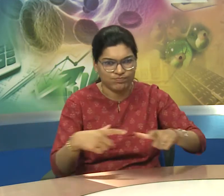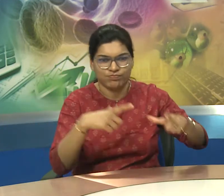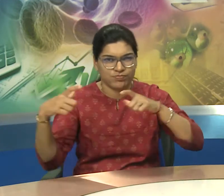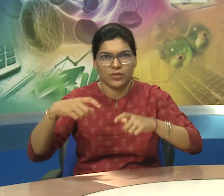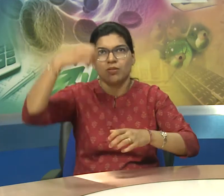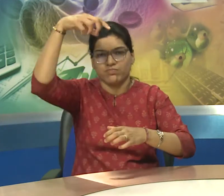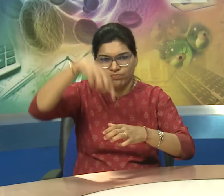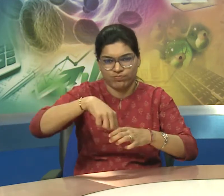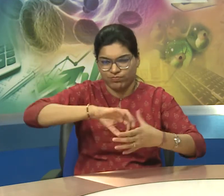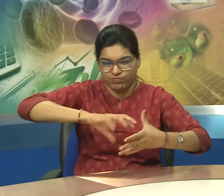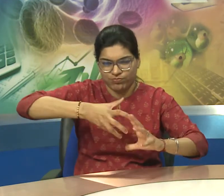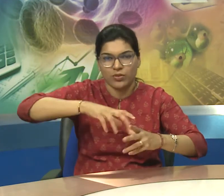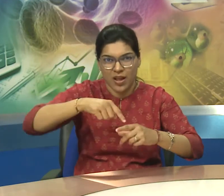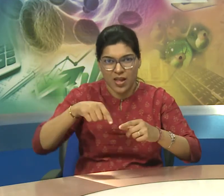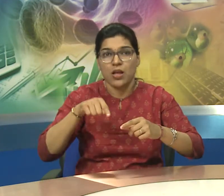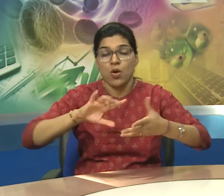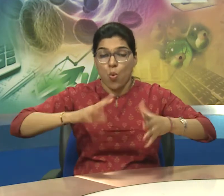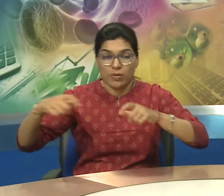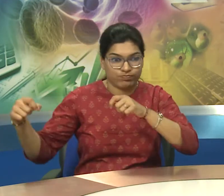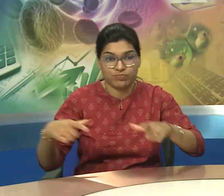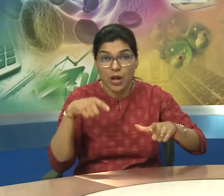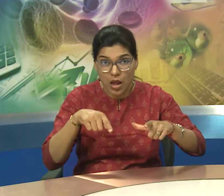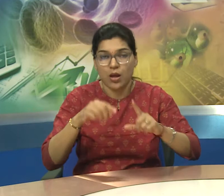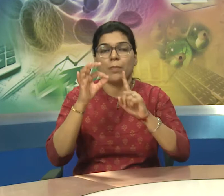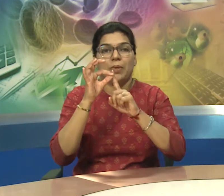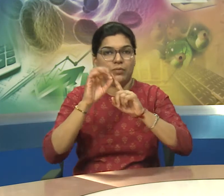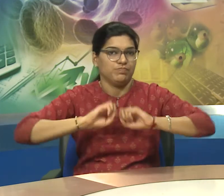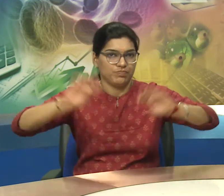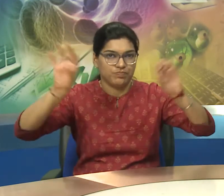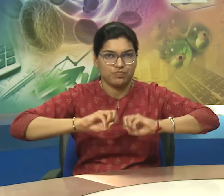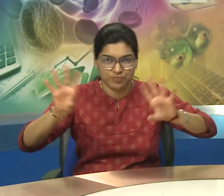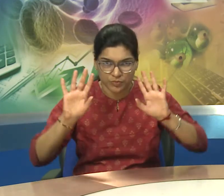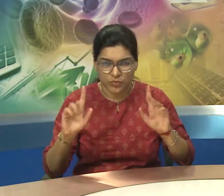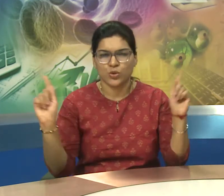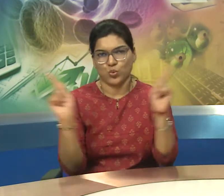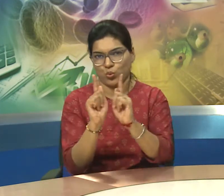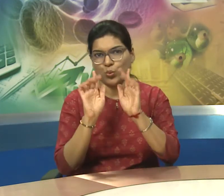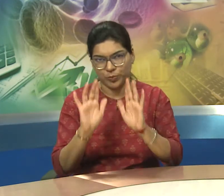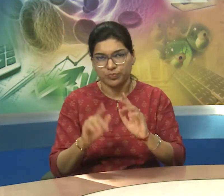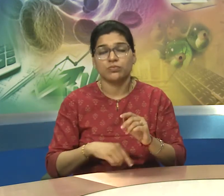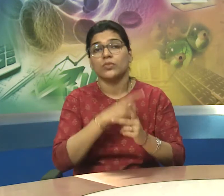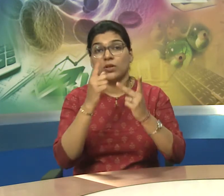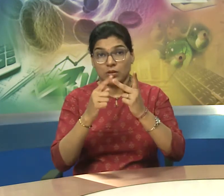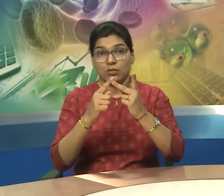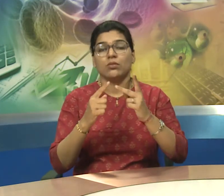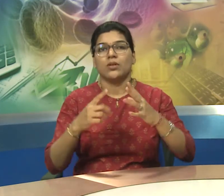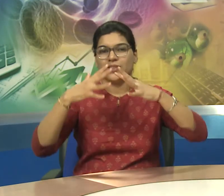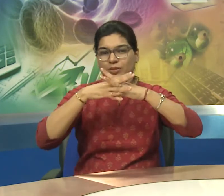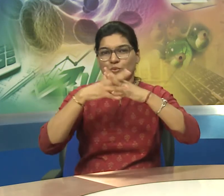the route taken by goods as they move from producer